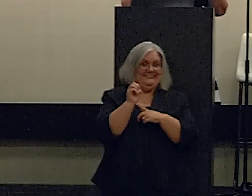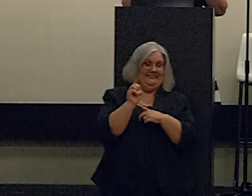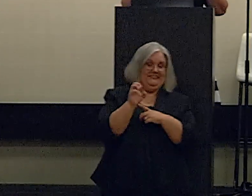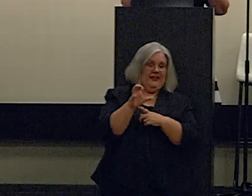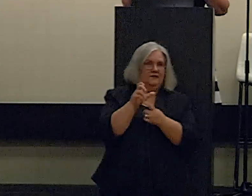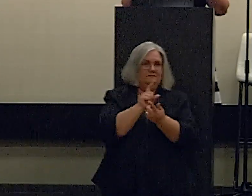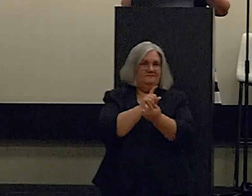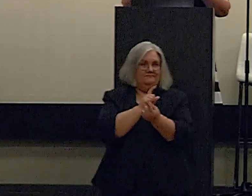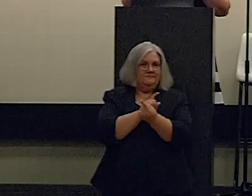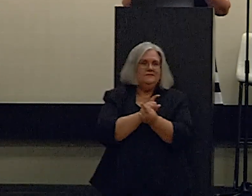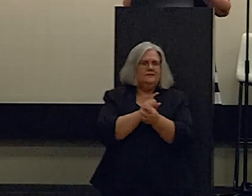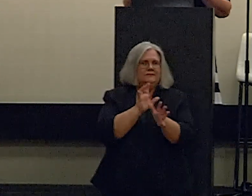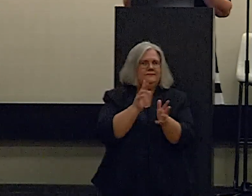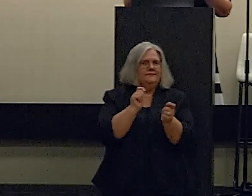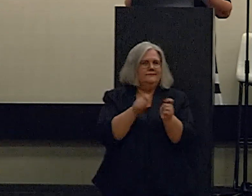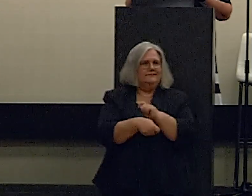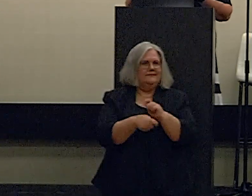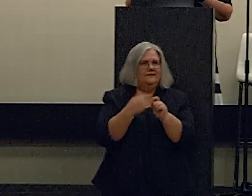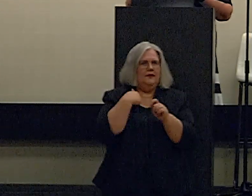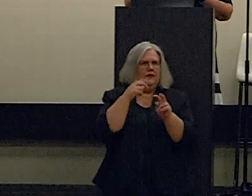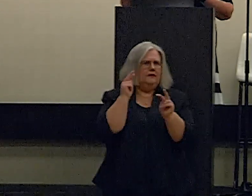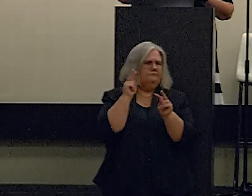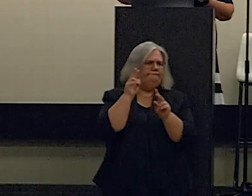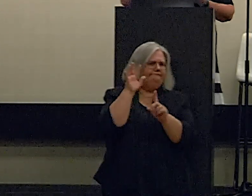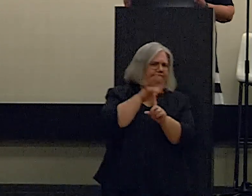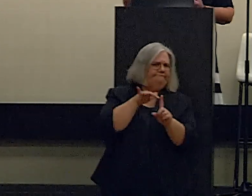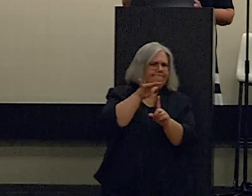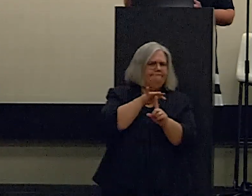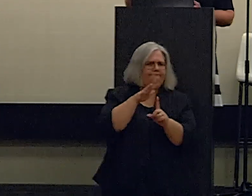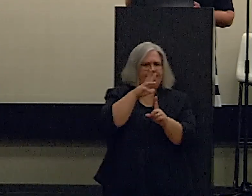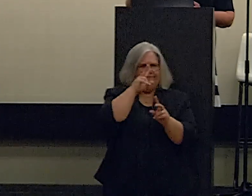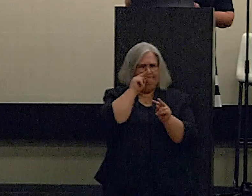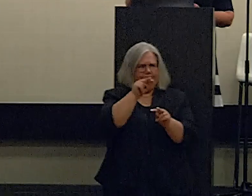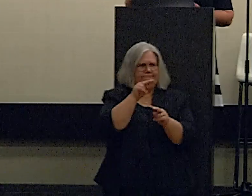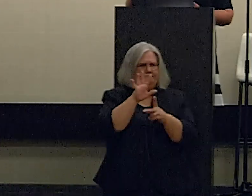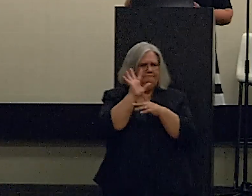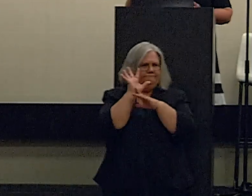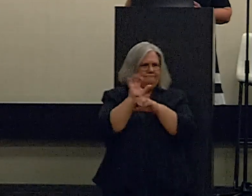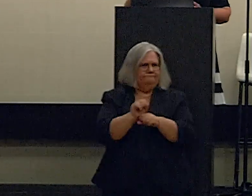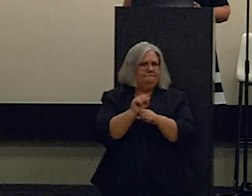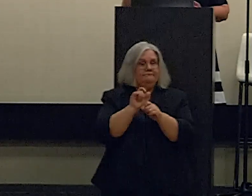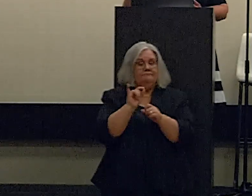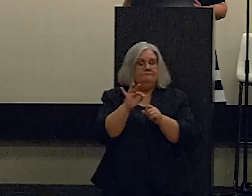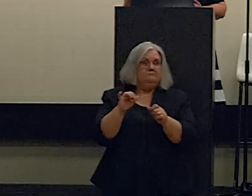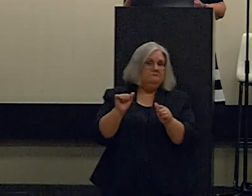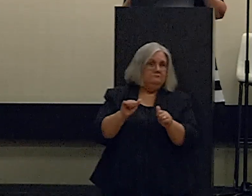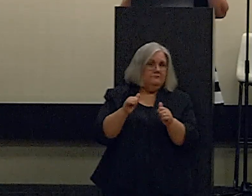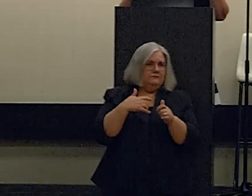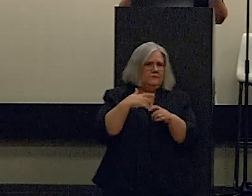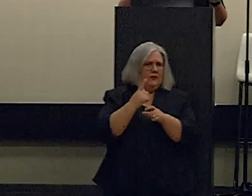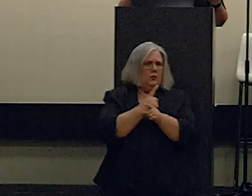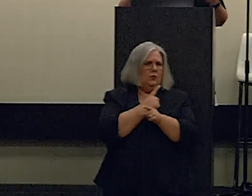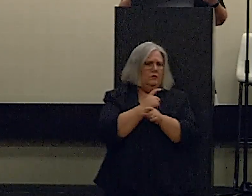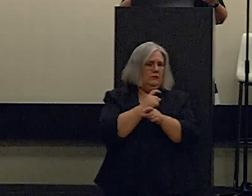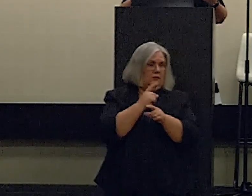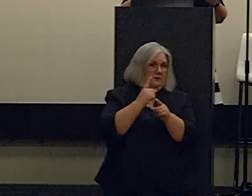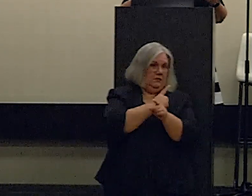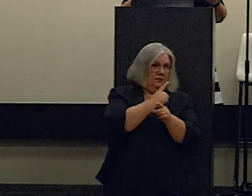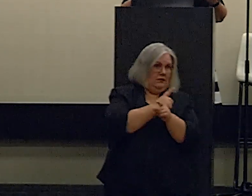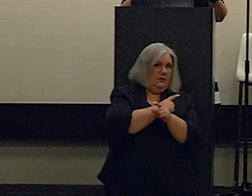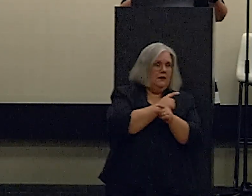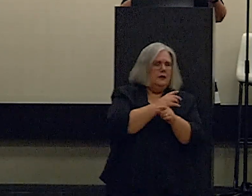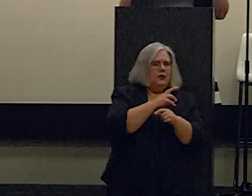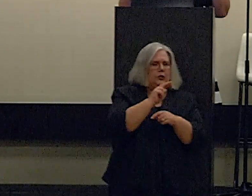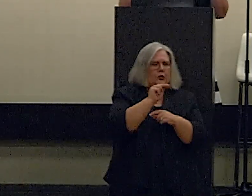I start looking for patterns. I start looking to see if possibly I'm working with someone who's neurotypical or